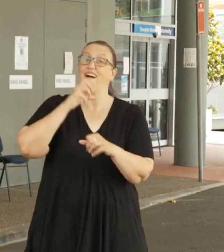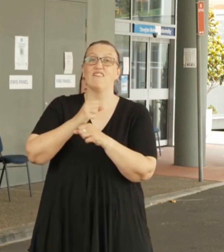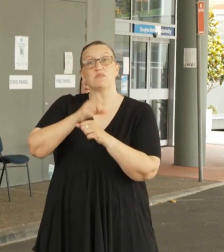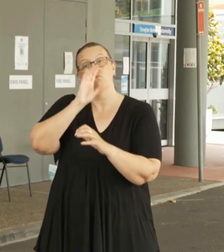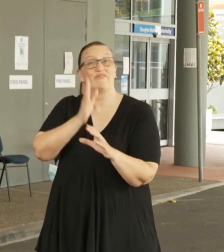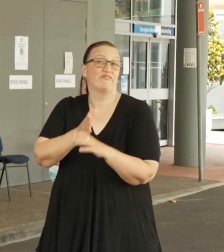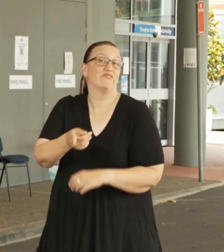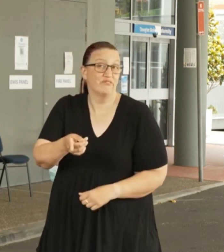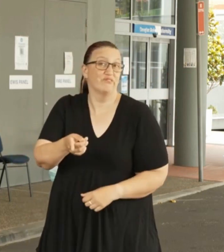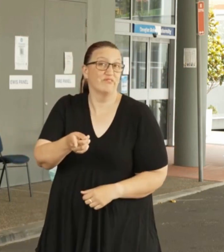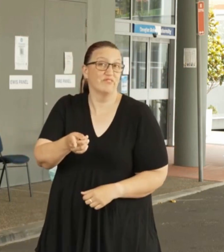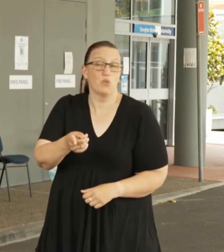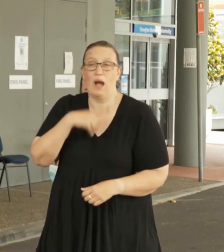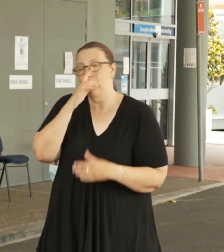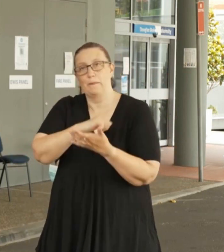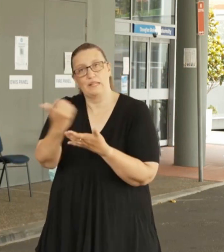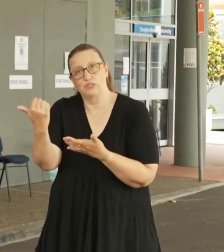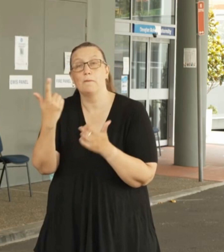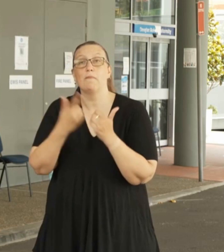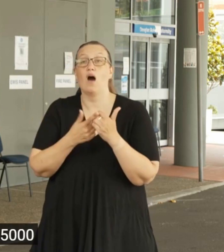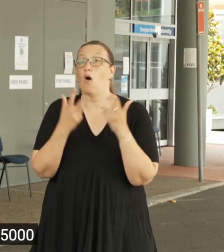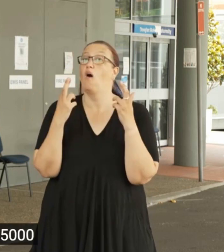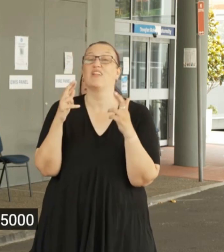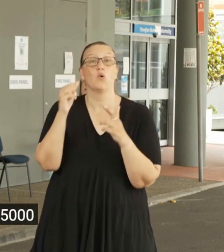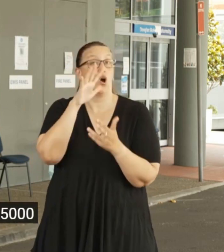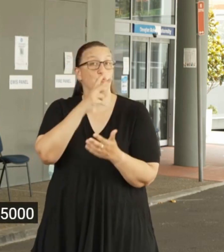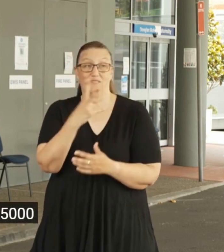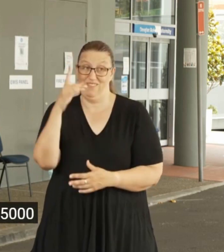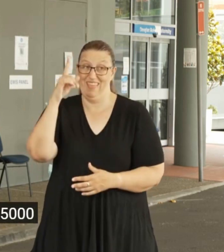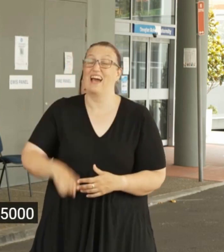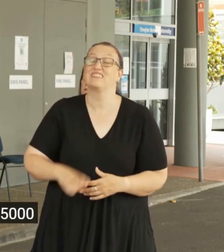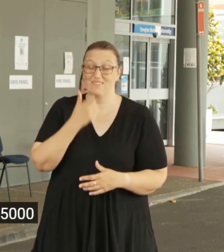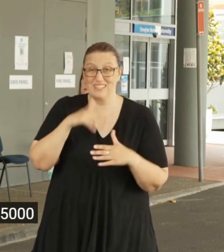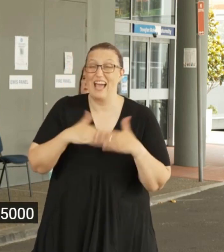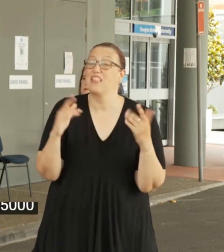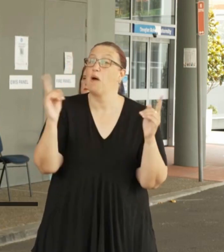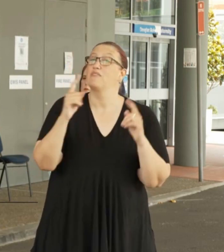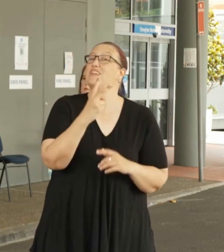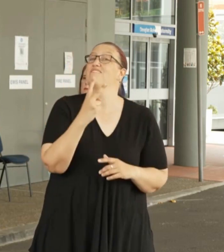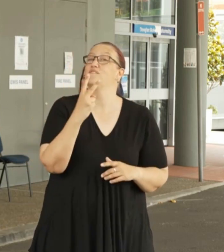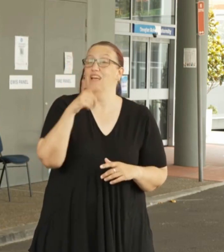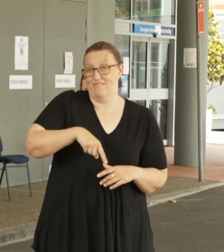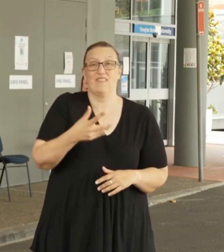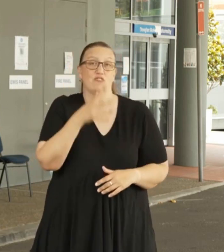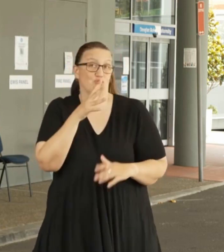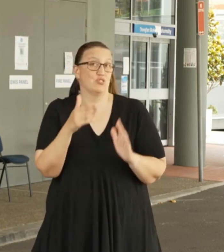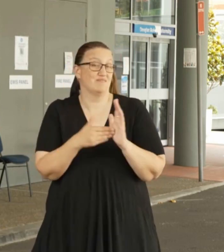about 2,500 a day. So hopefully we won't get to 25,000, hopefully. Sorry.